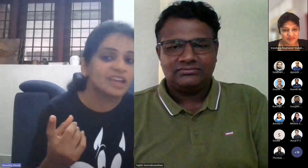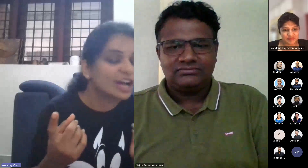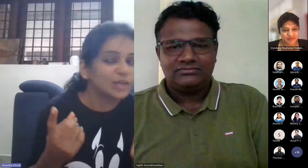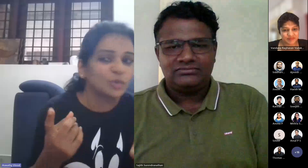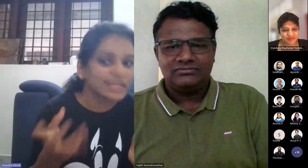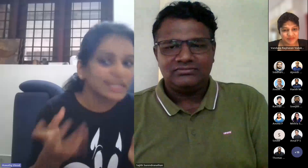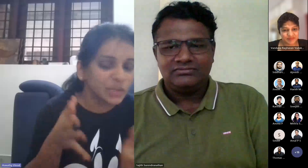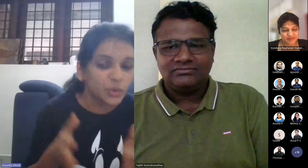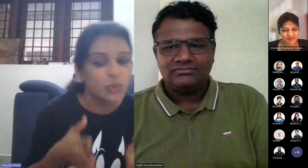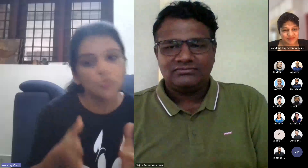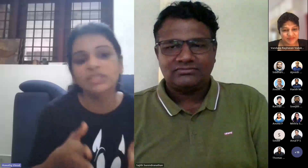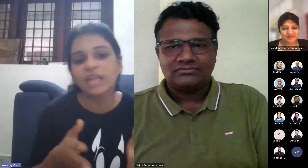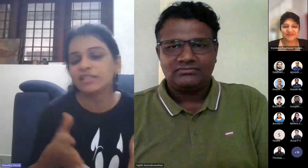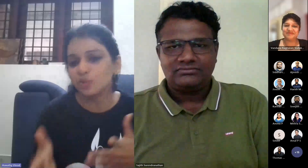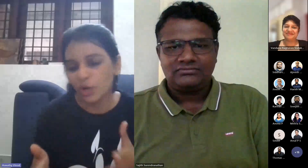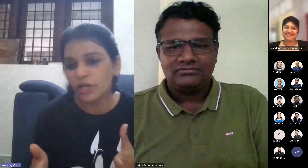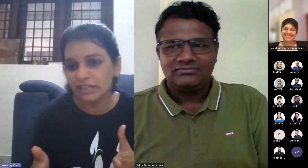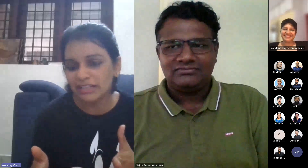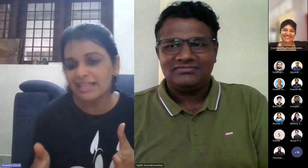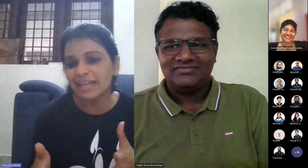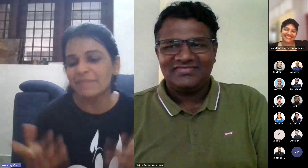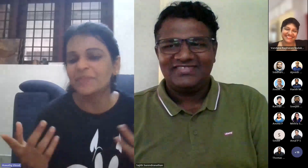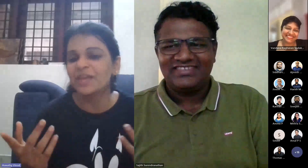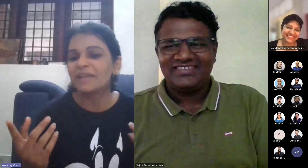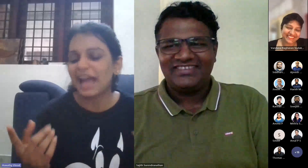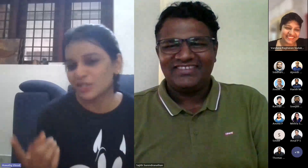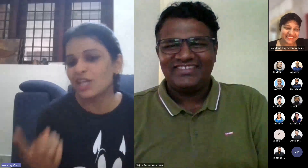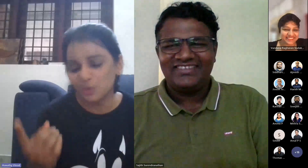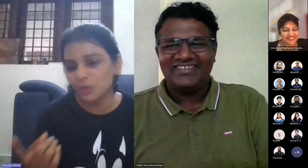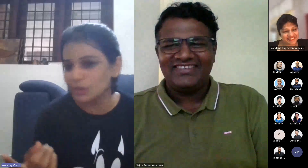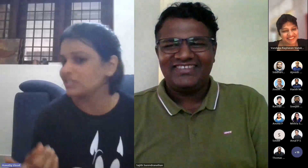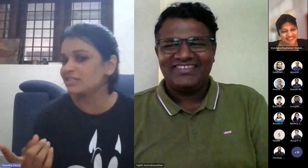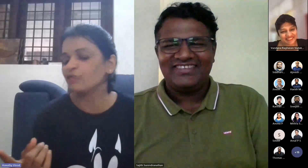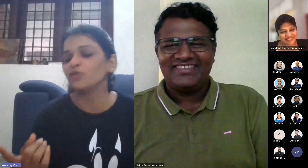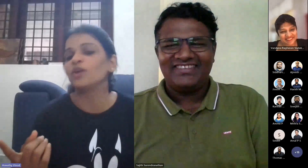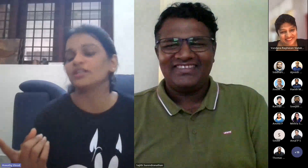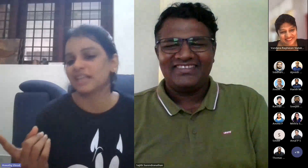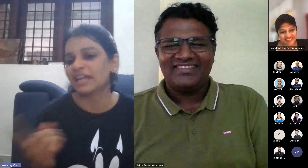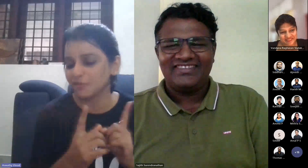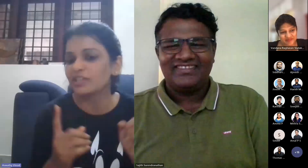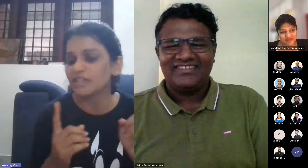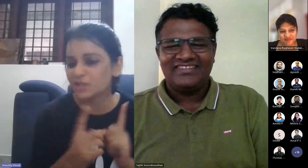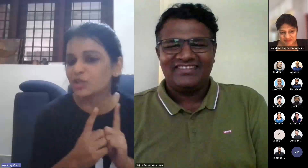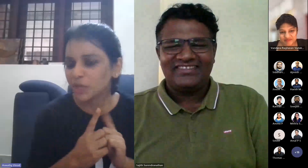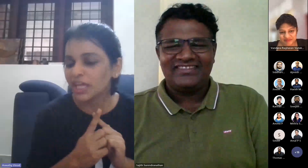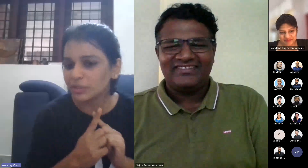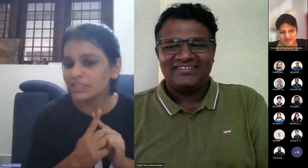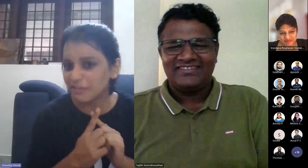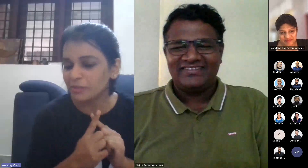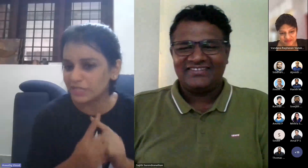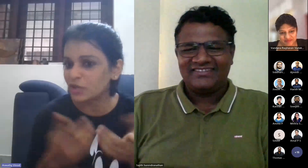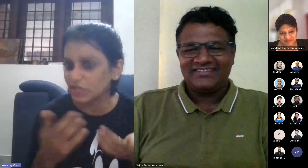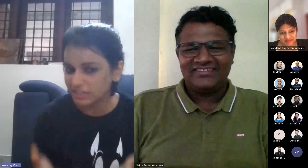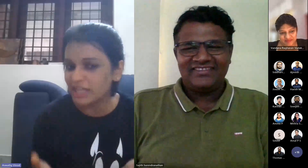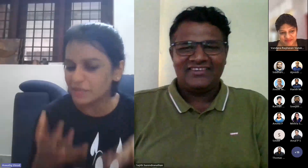sometimes you might think you don't know signs and you cannot understand them, but actually you will notice that if you are trying to communicate with a